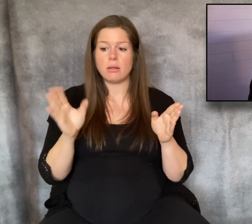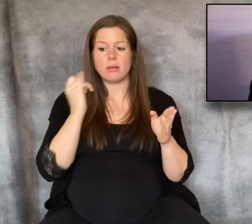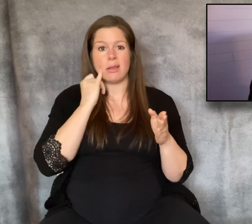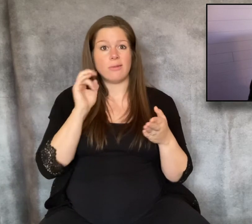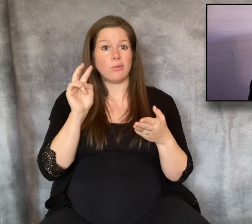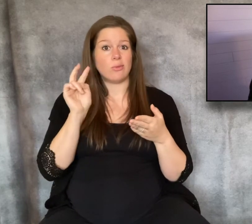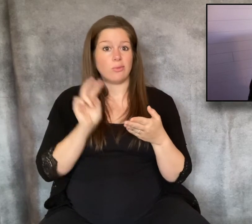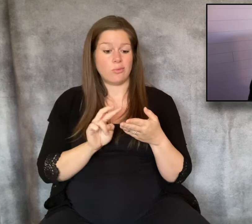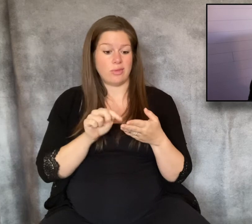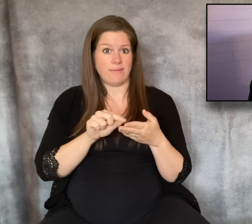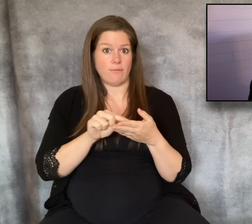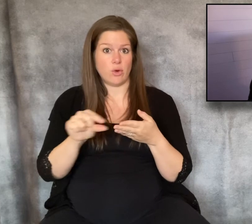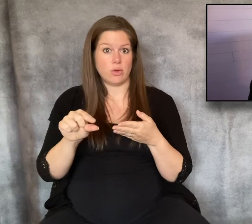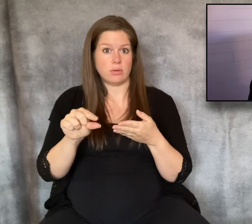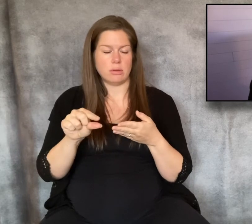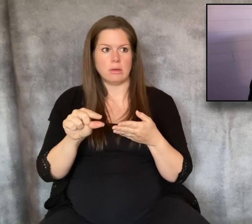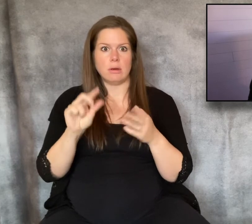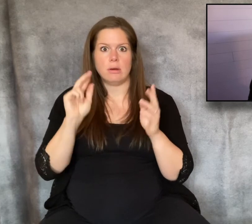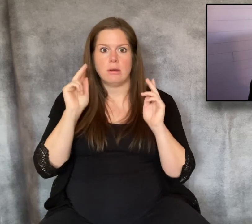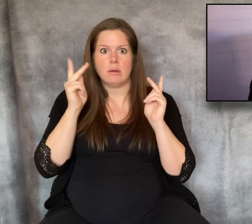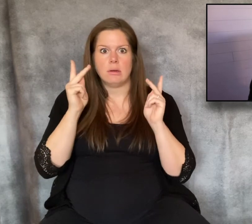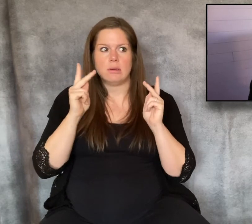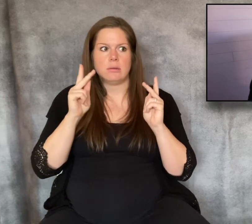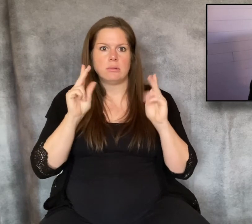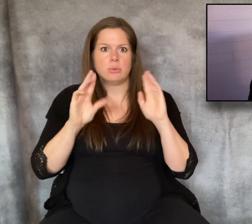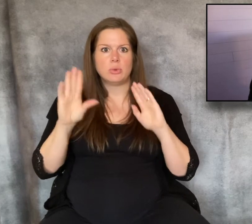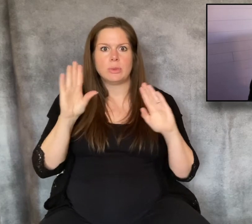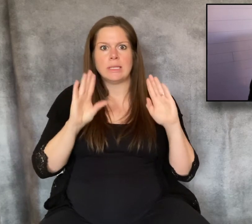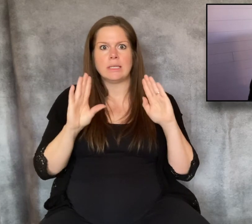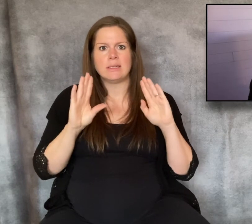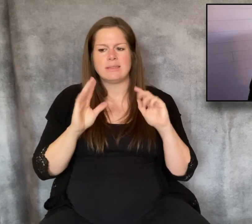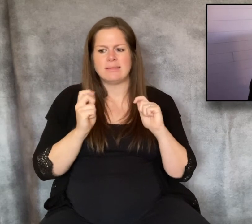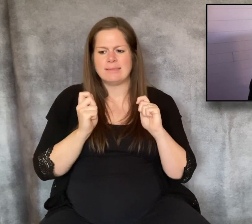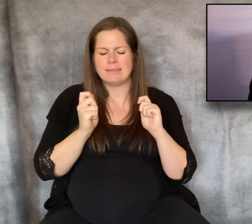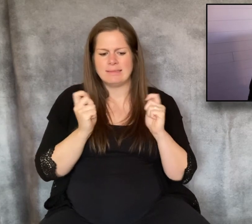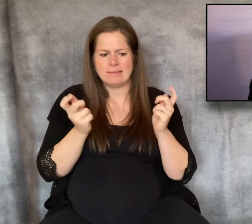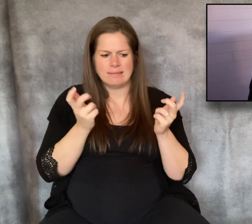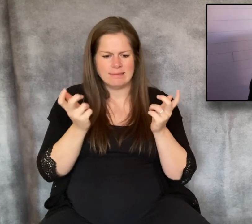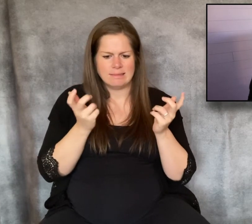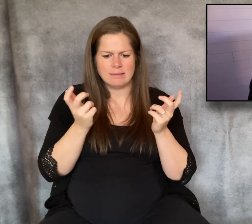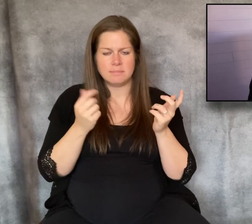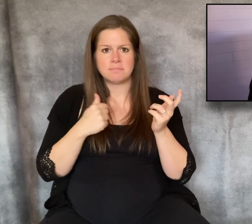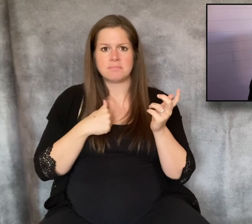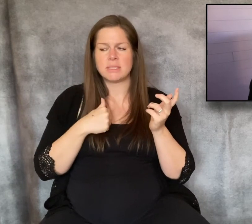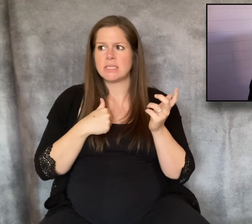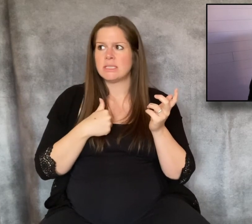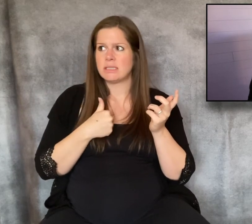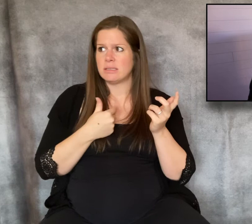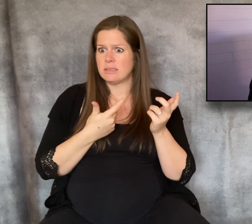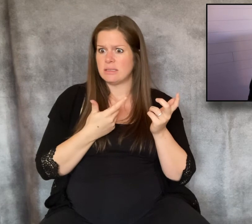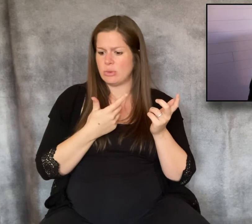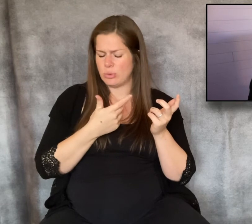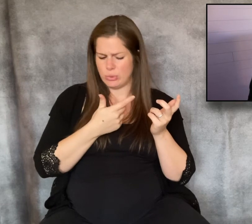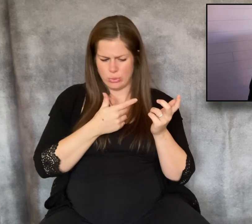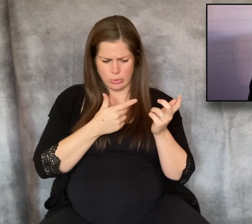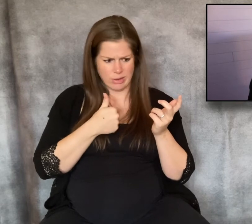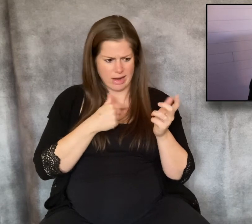when they read this, they panic and they worry that somehow they